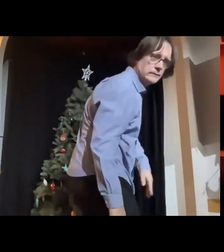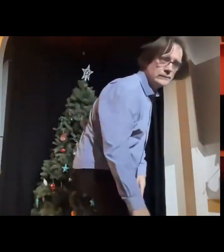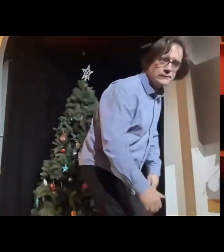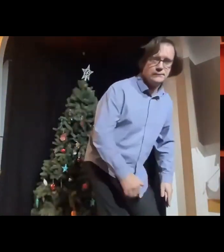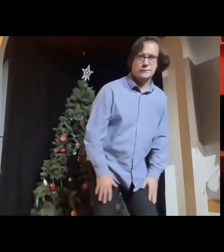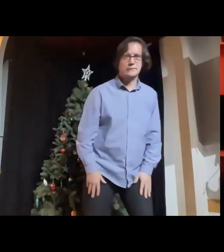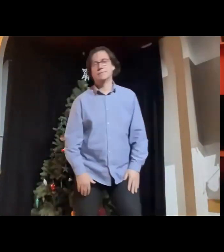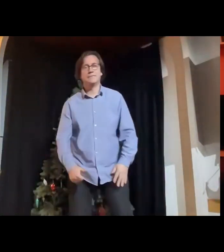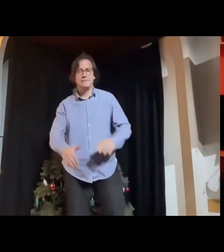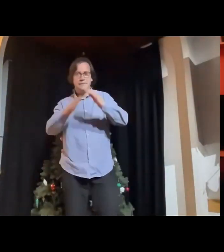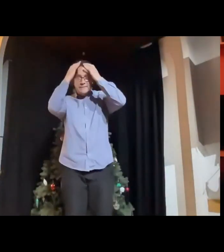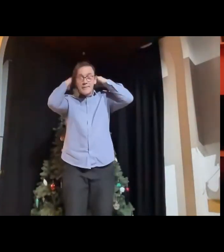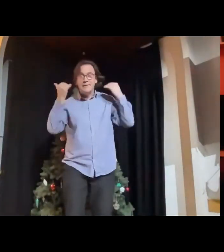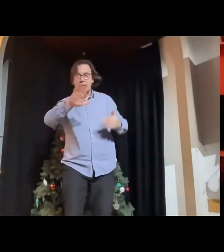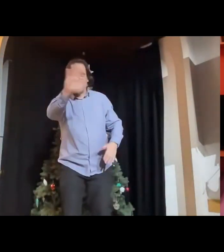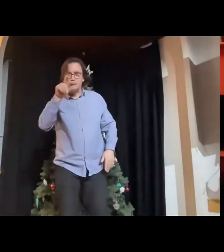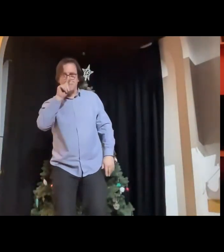now.